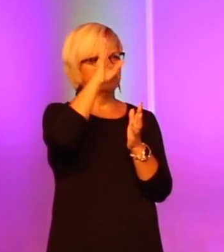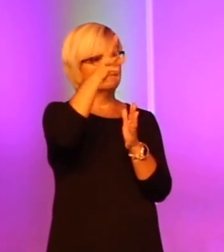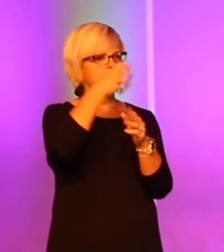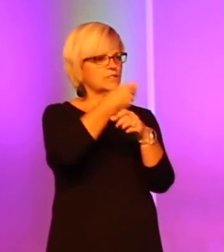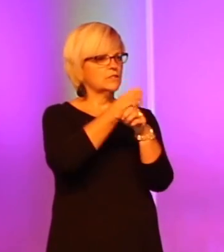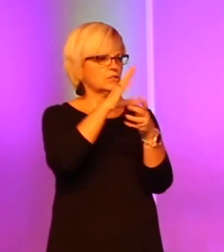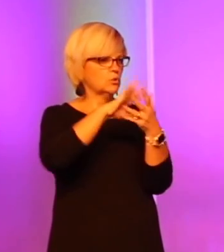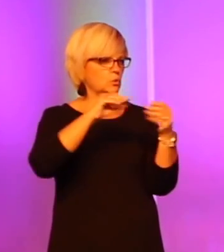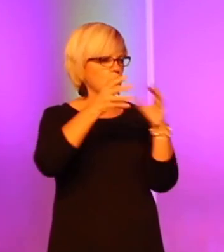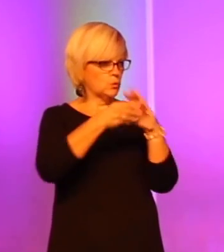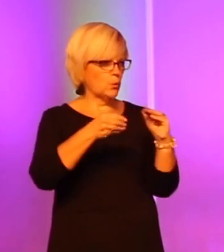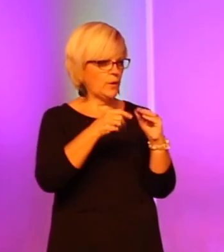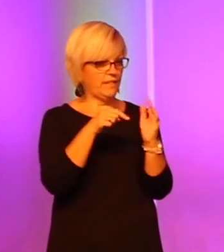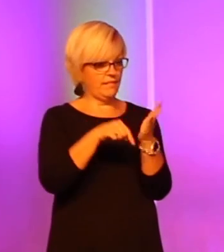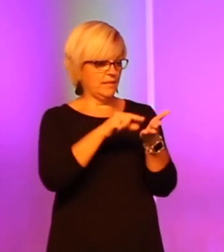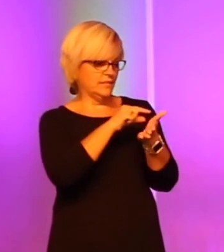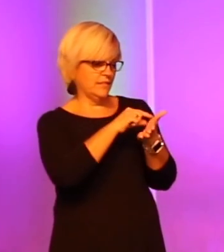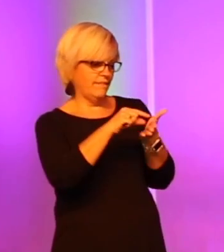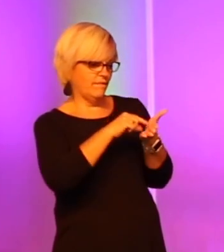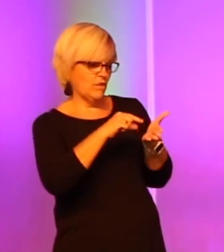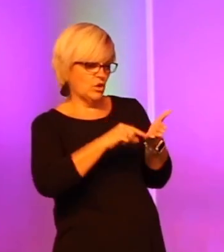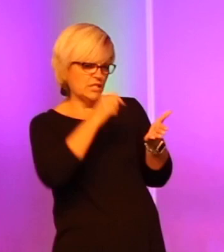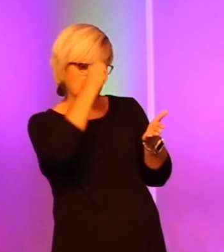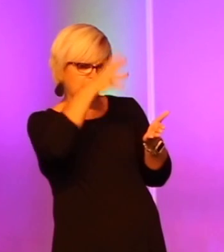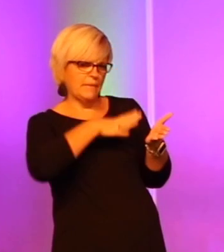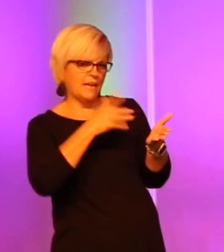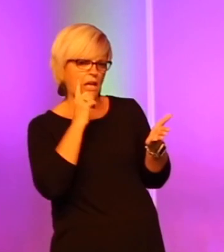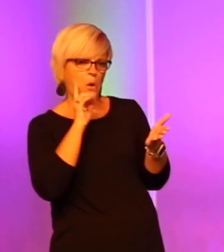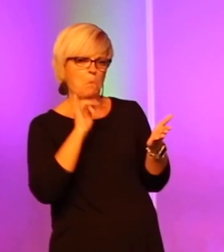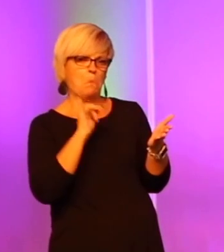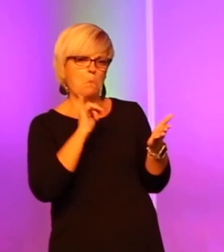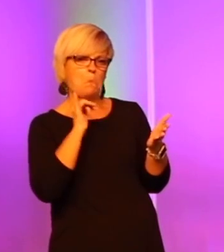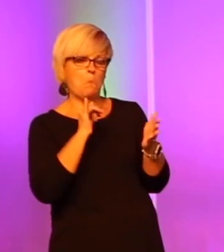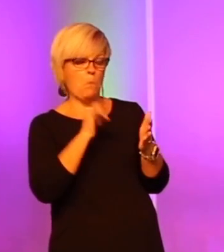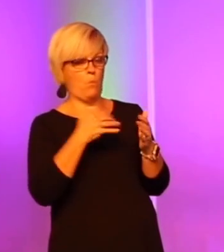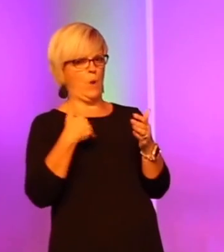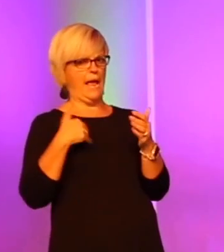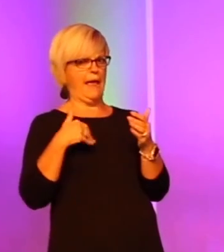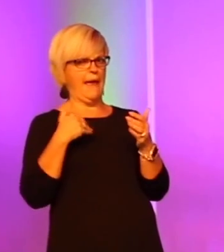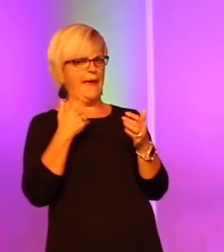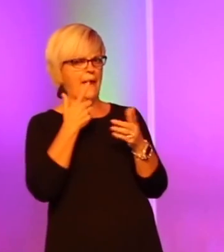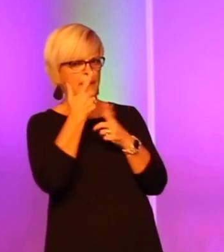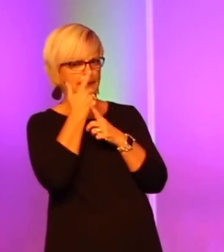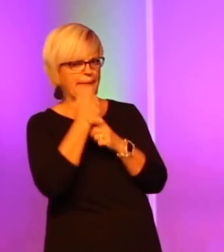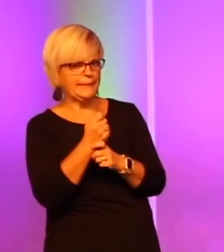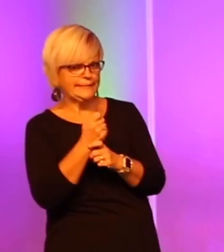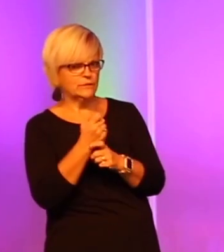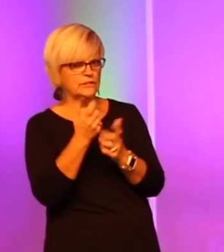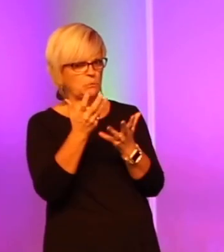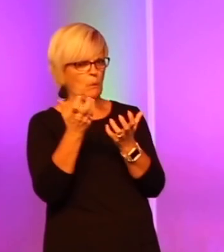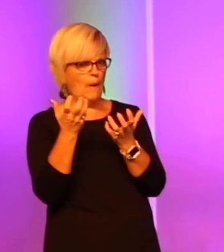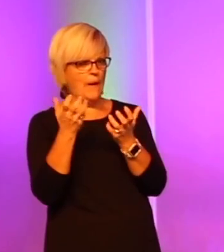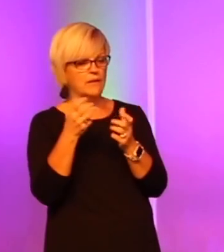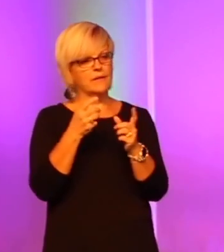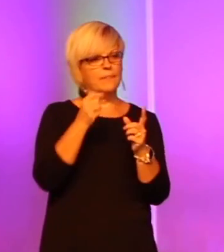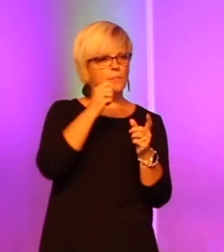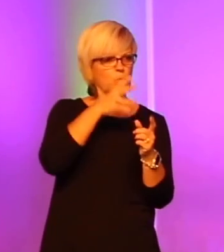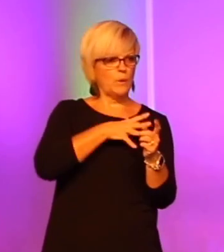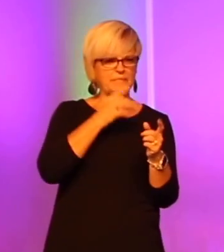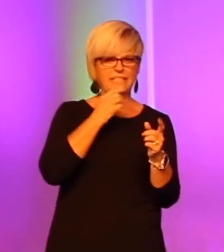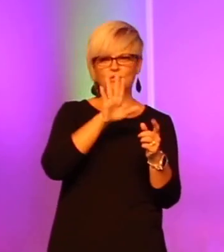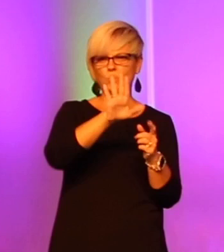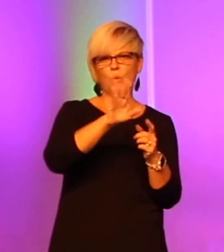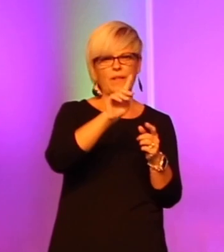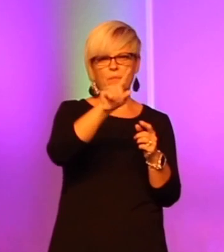these verses to this man sound very enticing, very appealing. She says, "You're the one for me. I